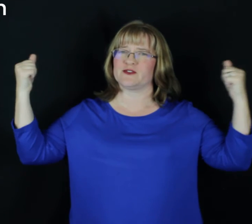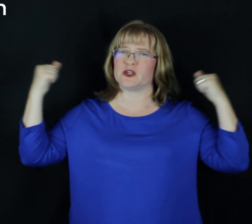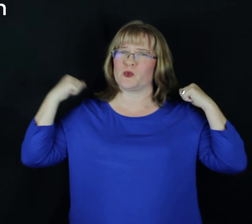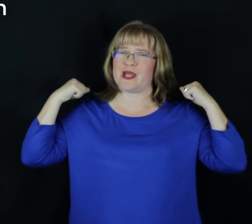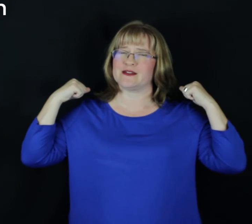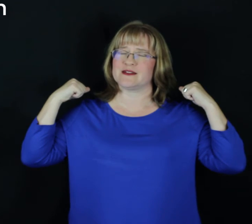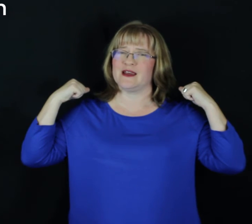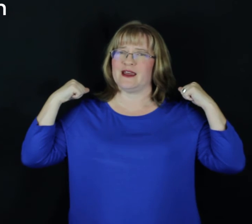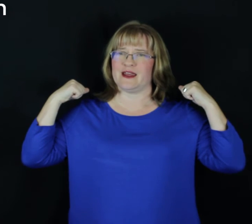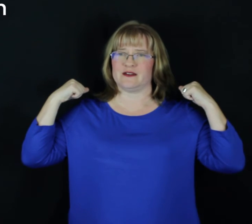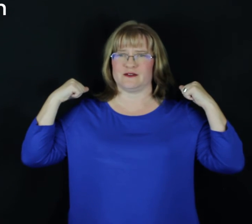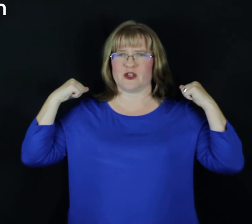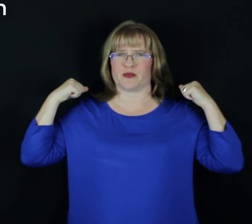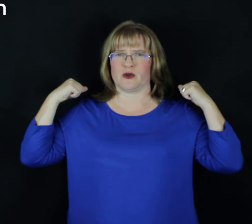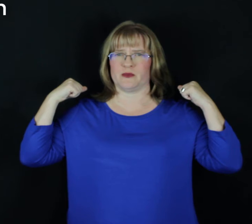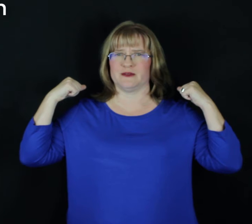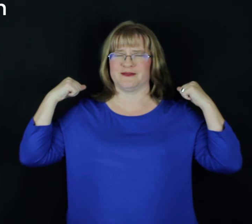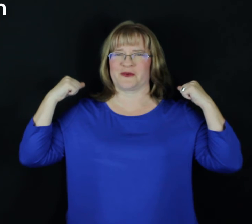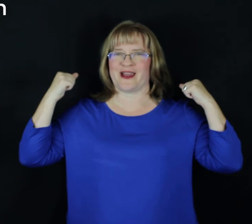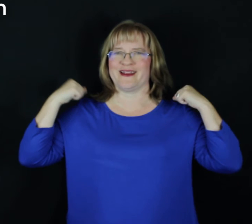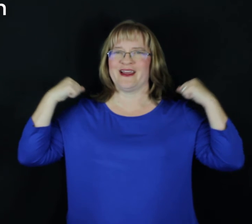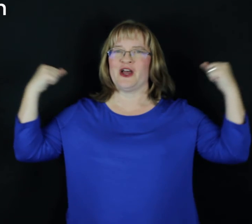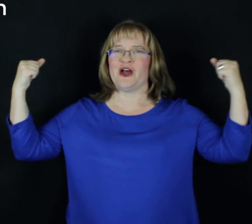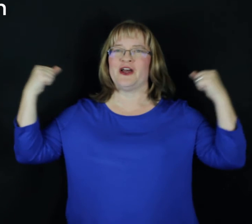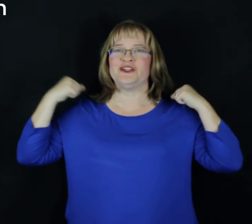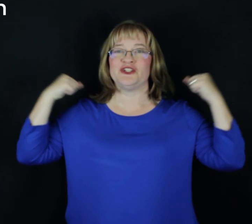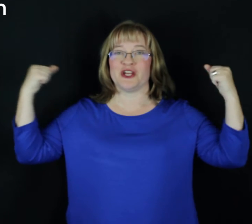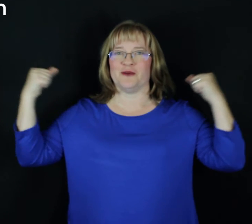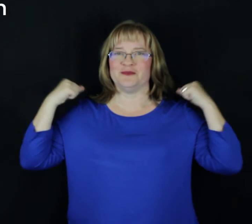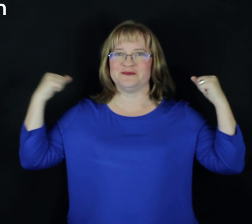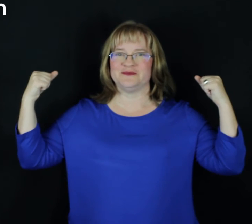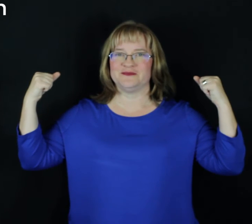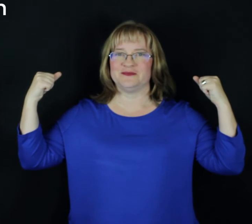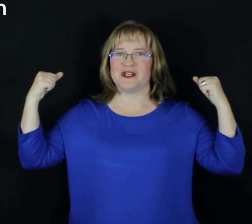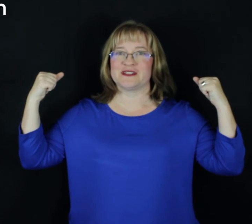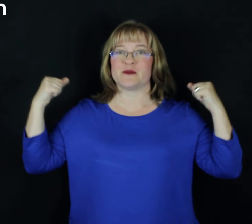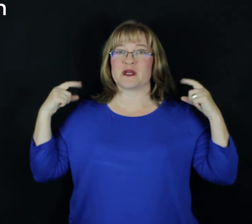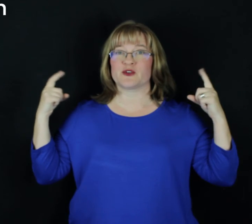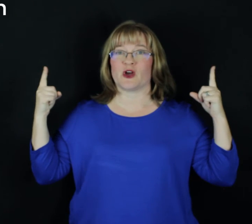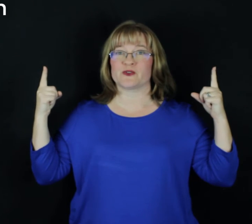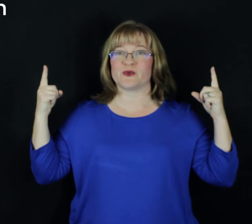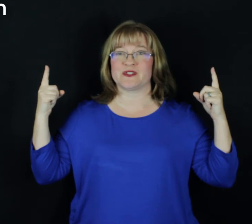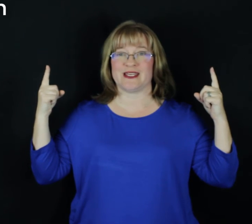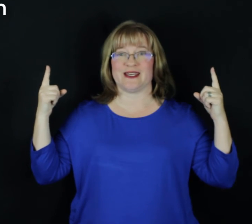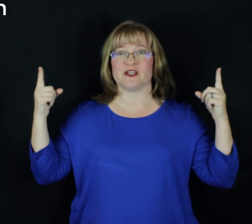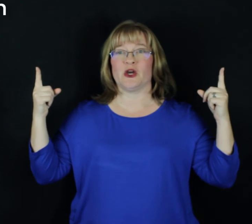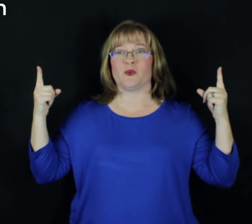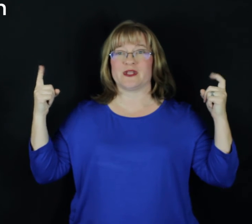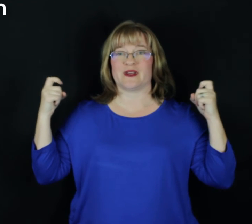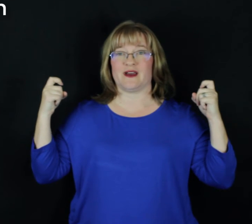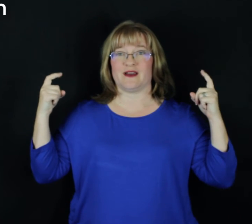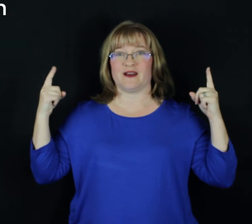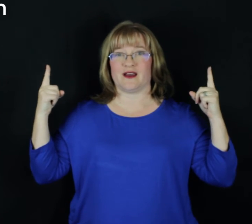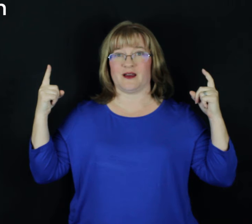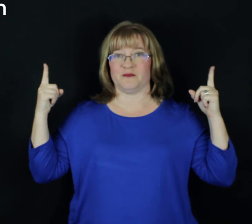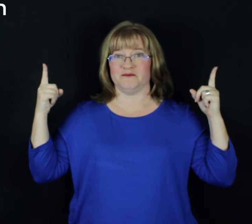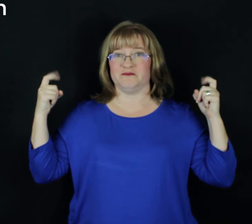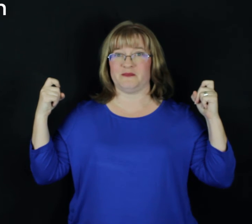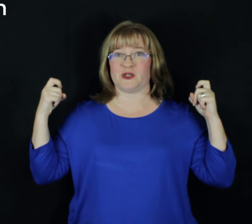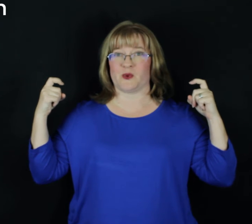lifting weights and jump rope, okay? Gym. Sometimes you'll also see it with bent